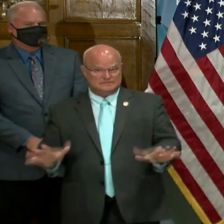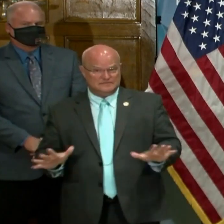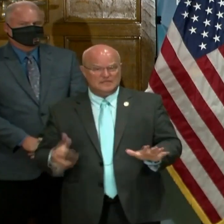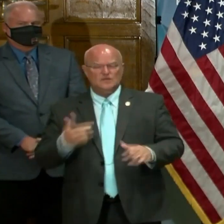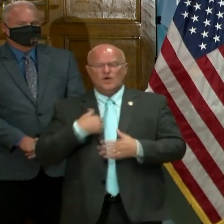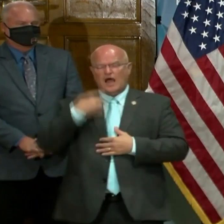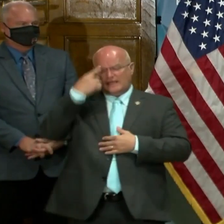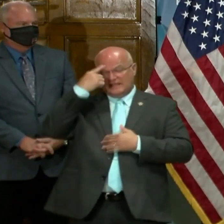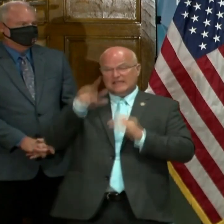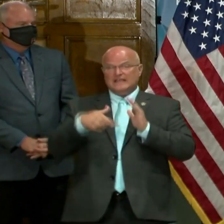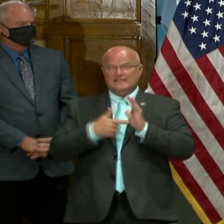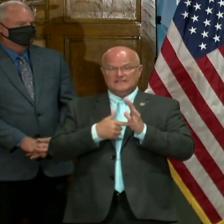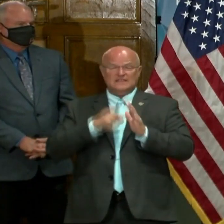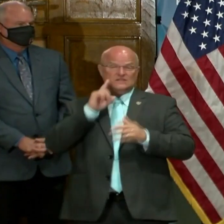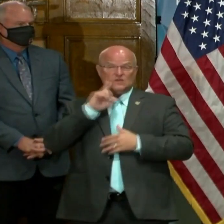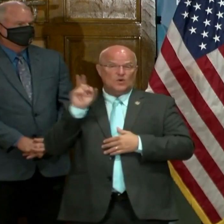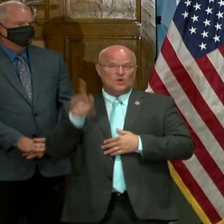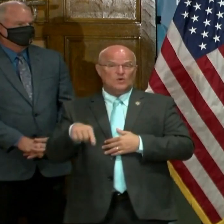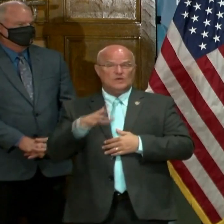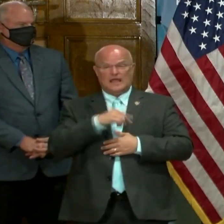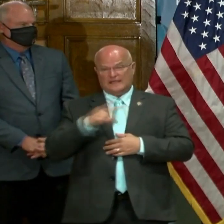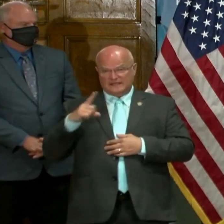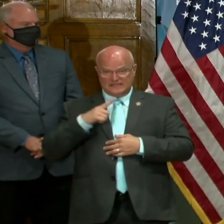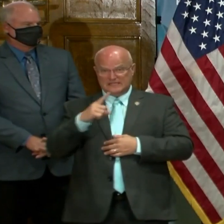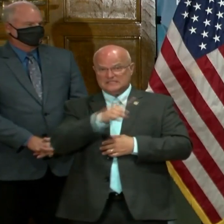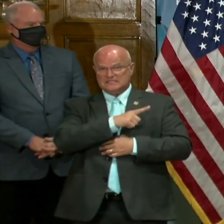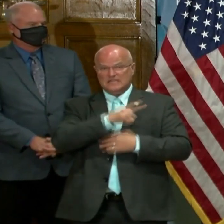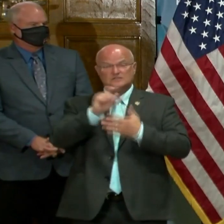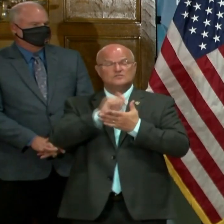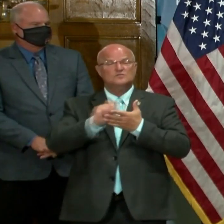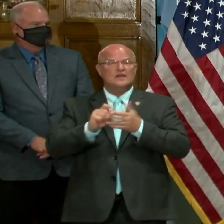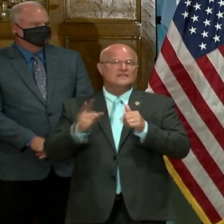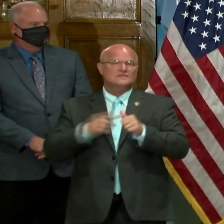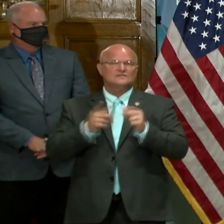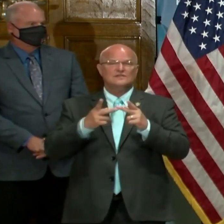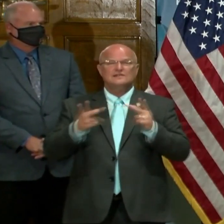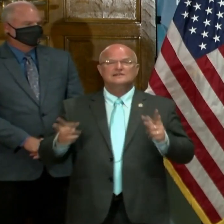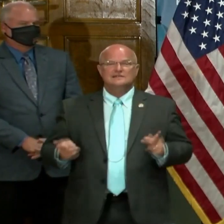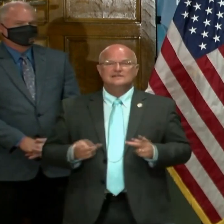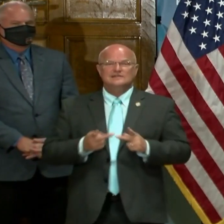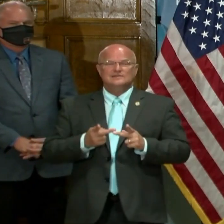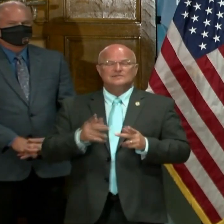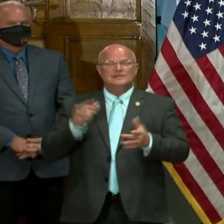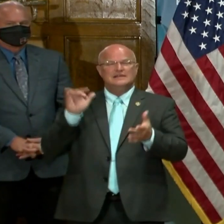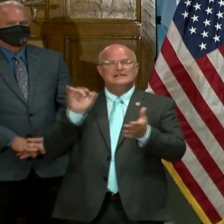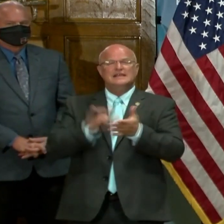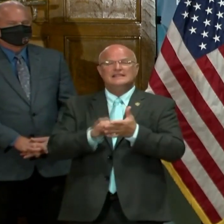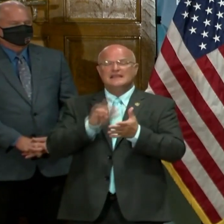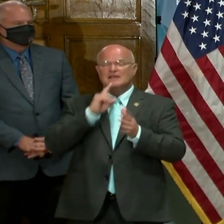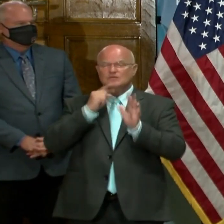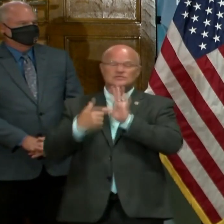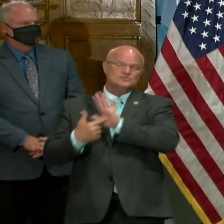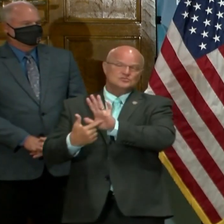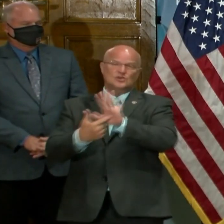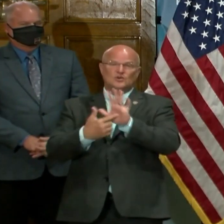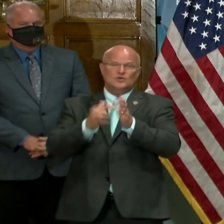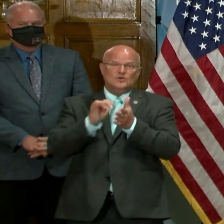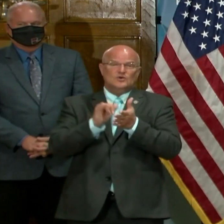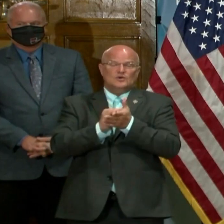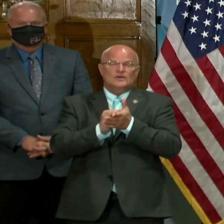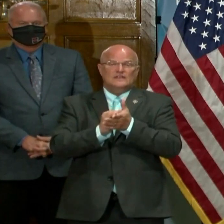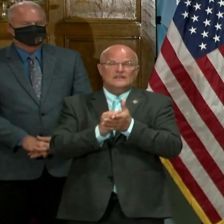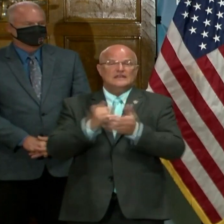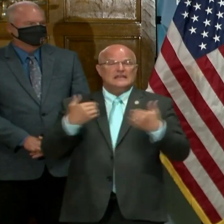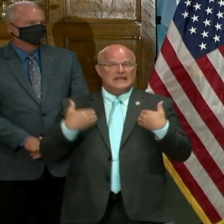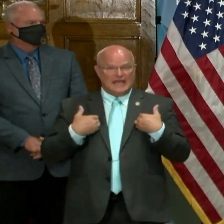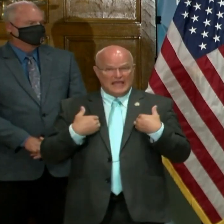that's what I think these executive orders and the legislation that was drafted in the first place exhibits that